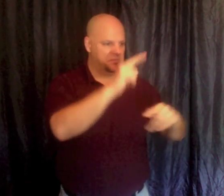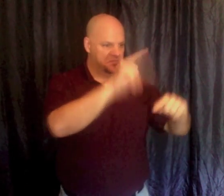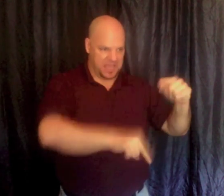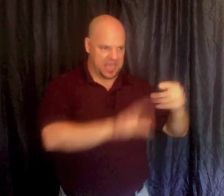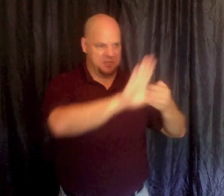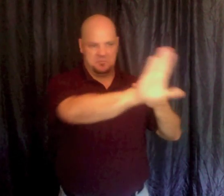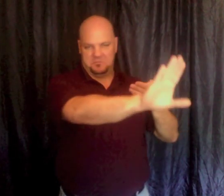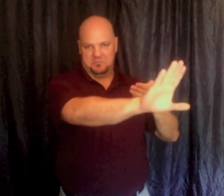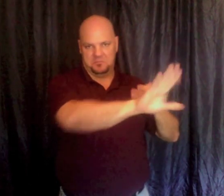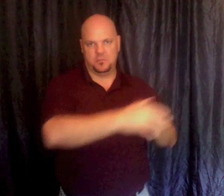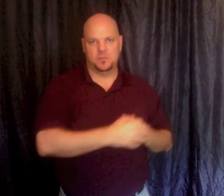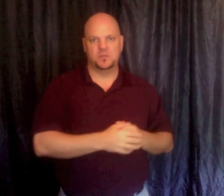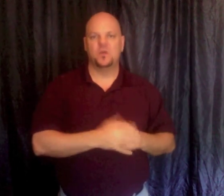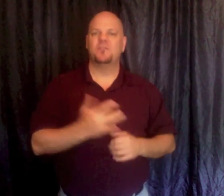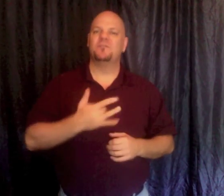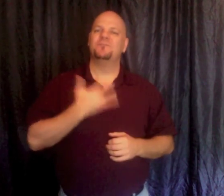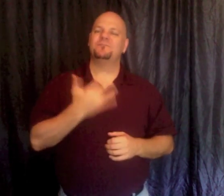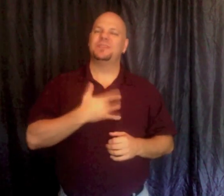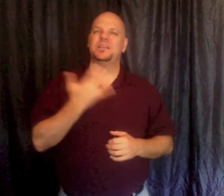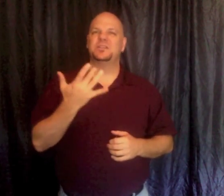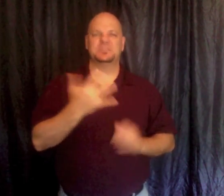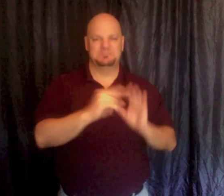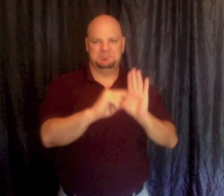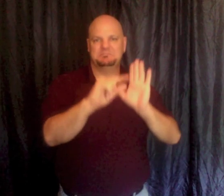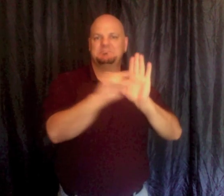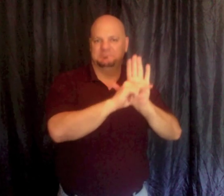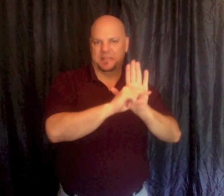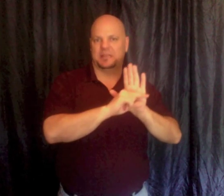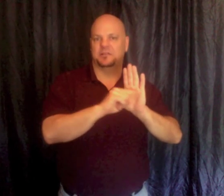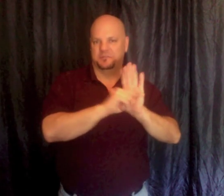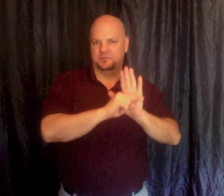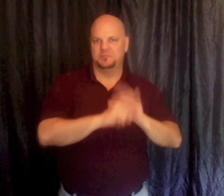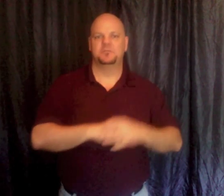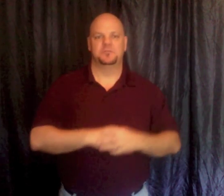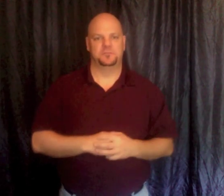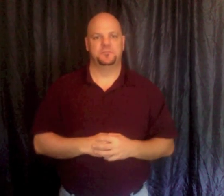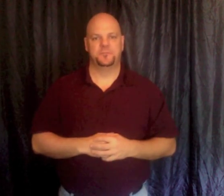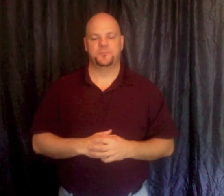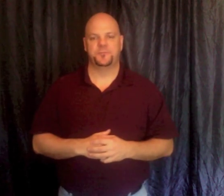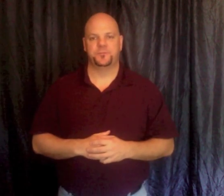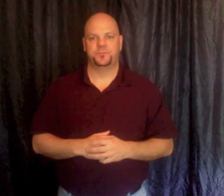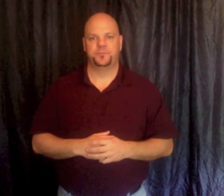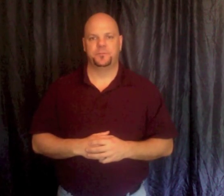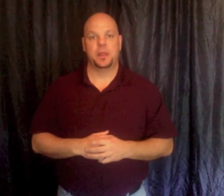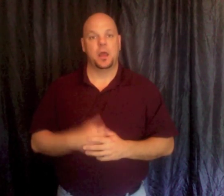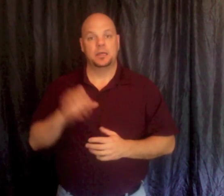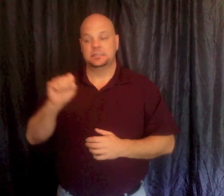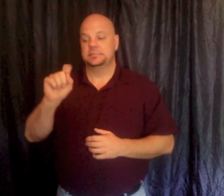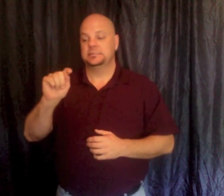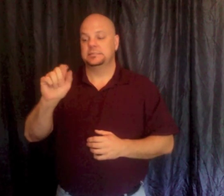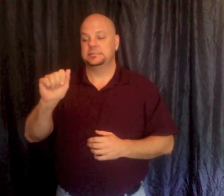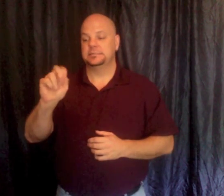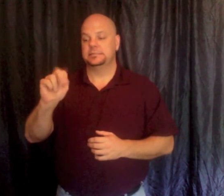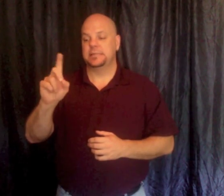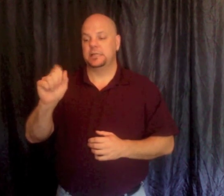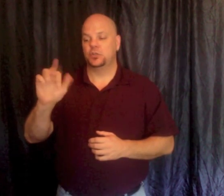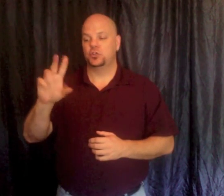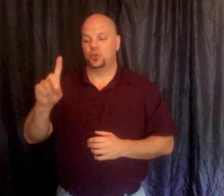makes it a negative feel, right? A standard are the behaviors and excellence